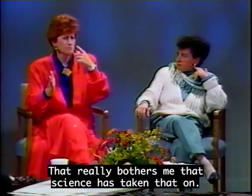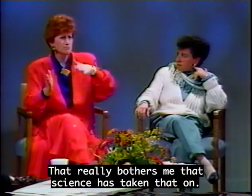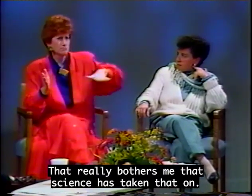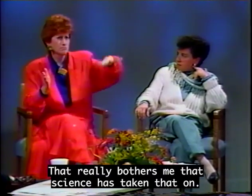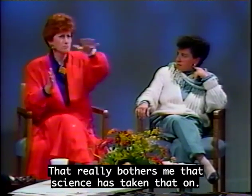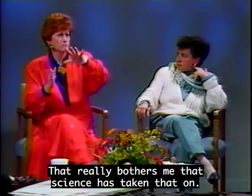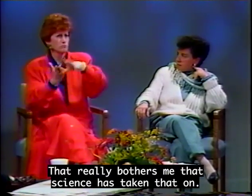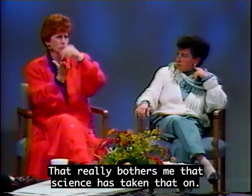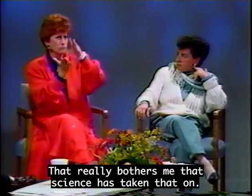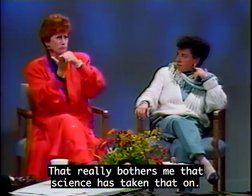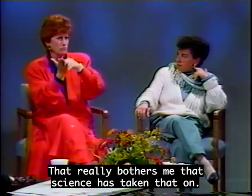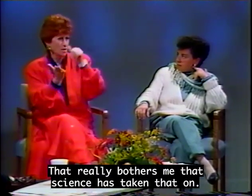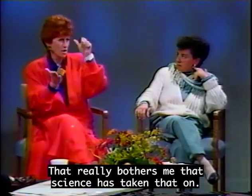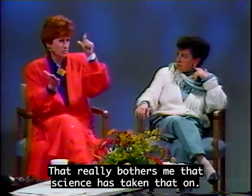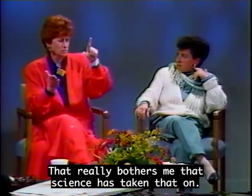science has taken that on.